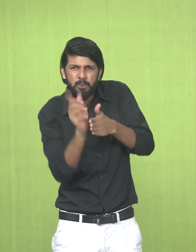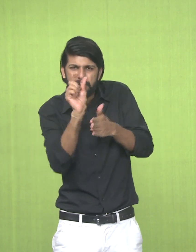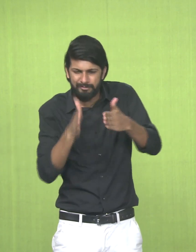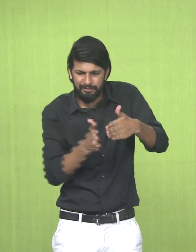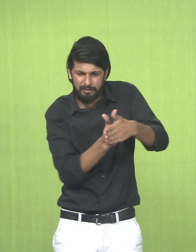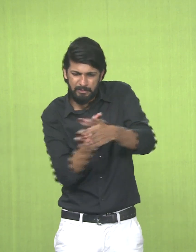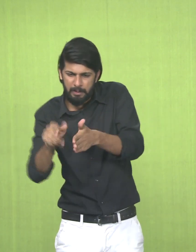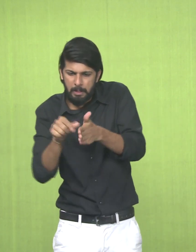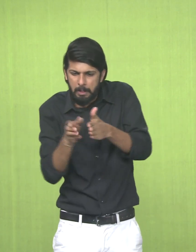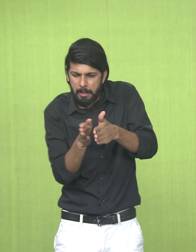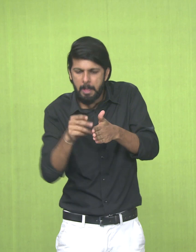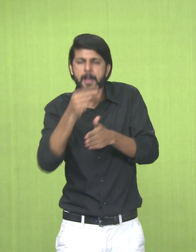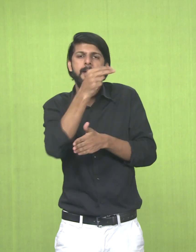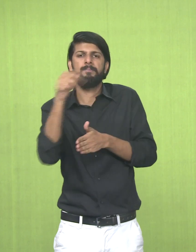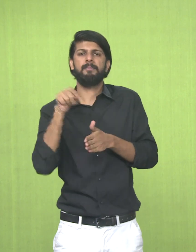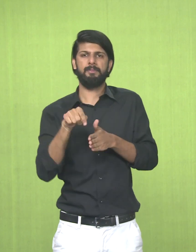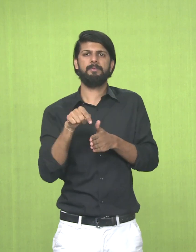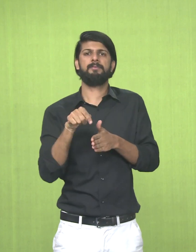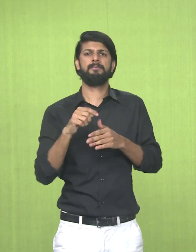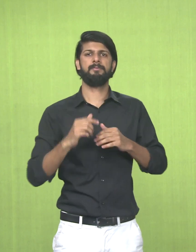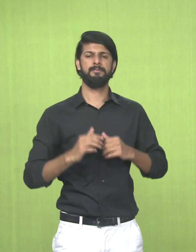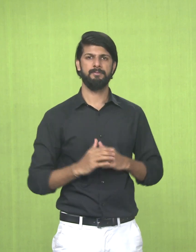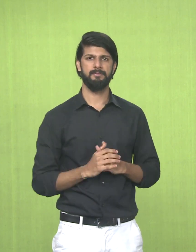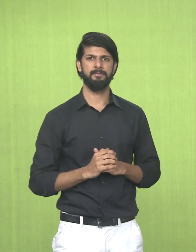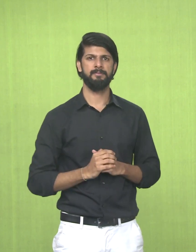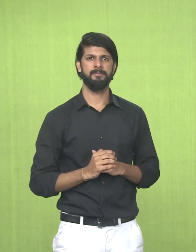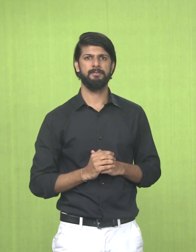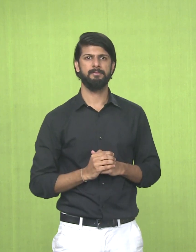means one of the many channels of the main river.